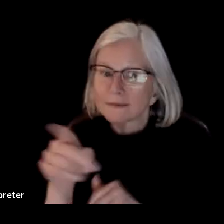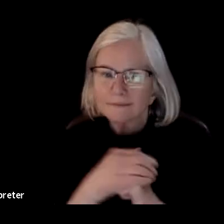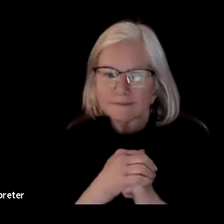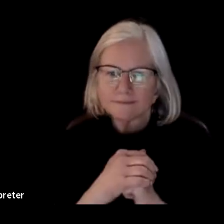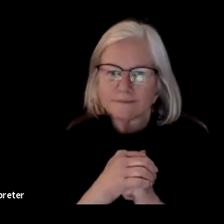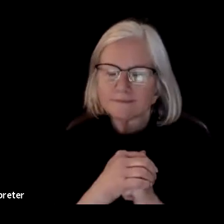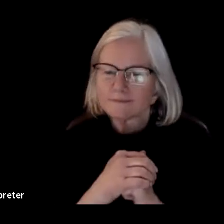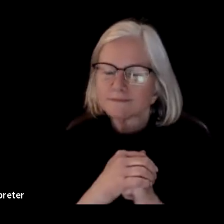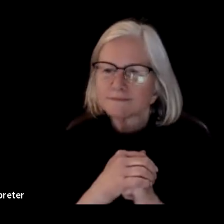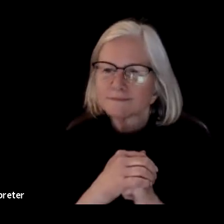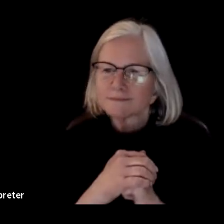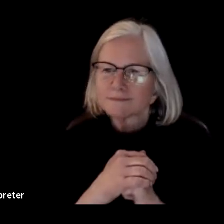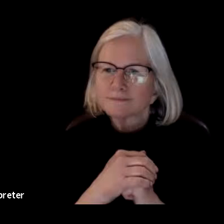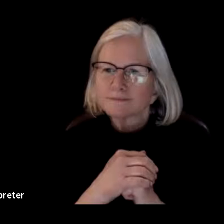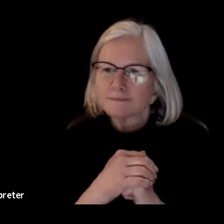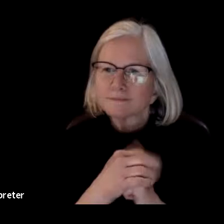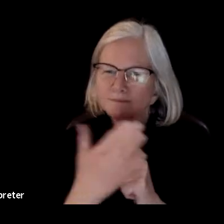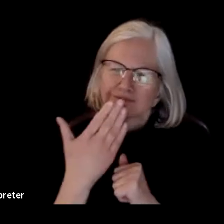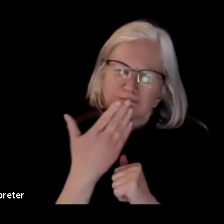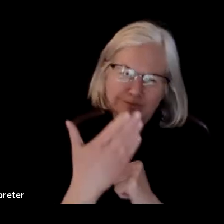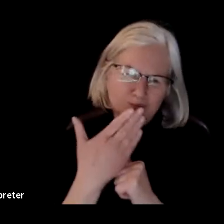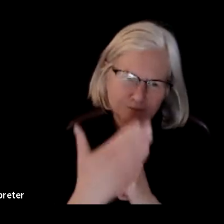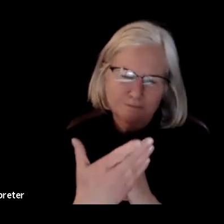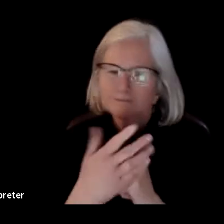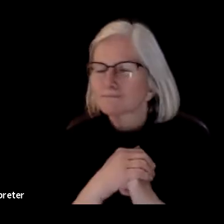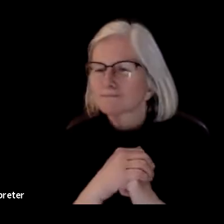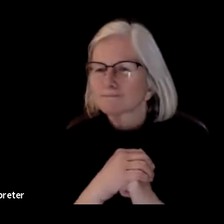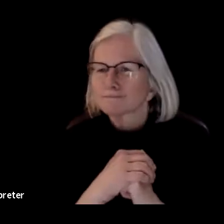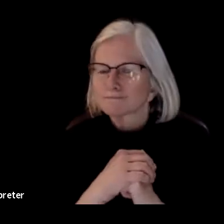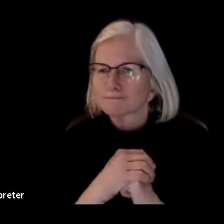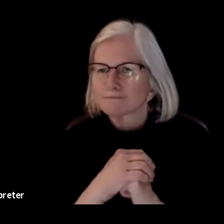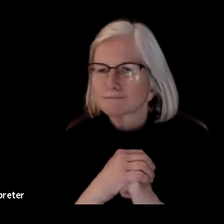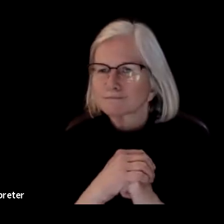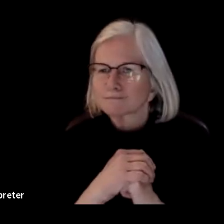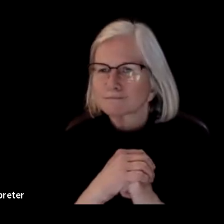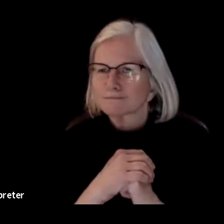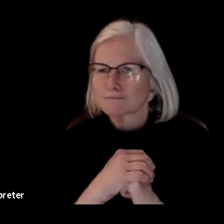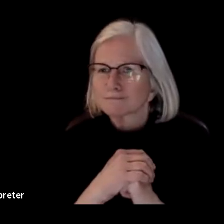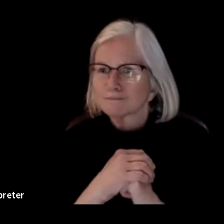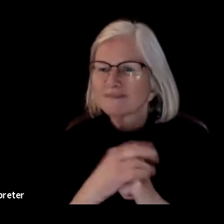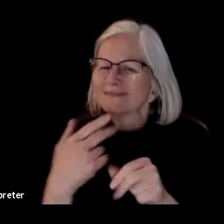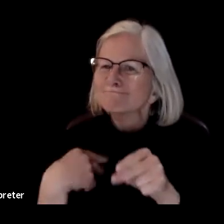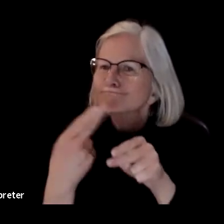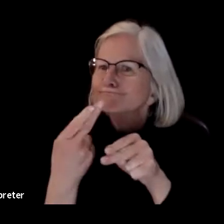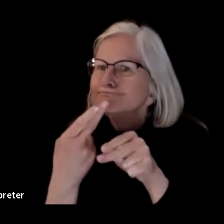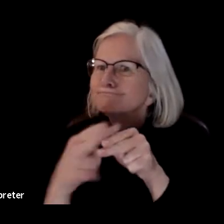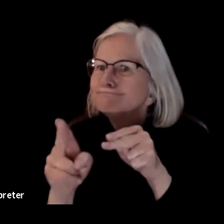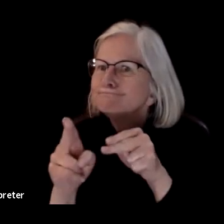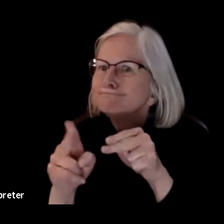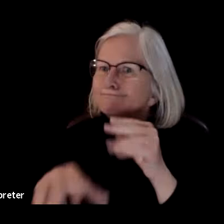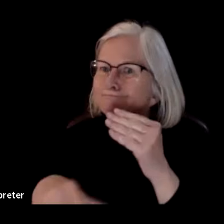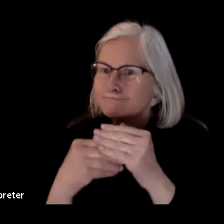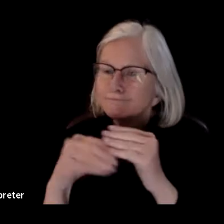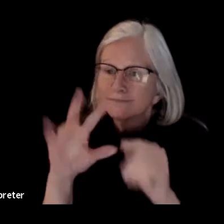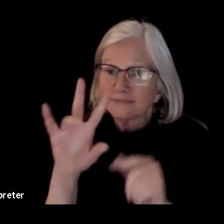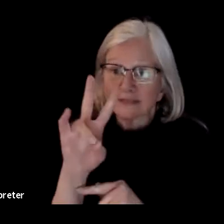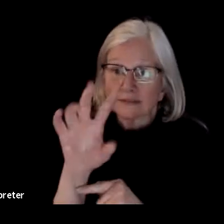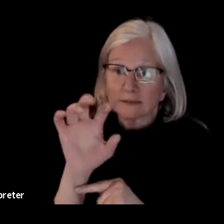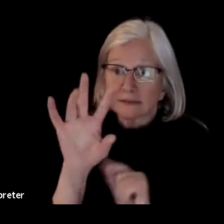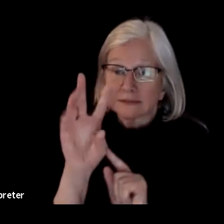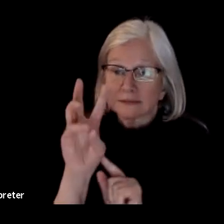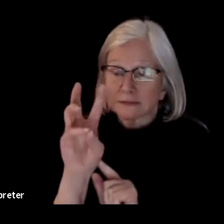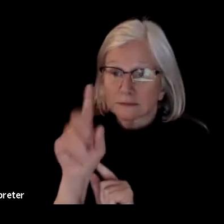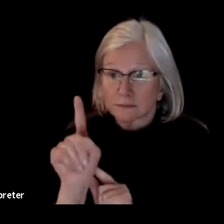Thank you, Mike. Good afternoon, everyone. I have a very brief report today. We had an additional 761